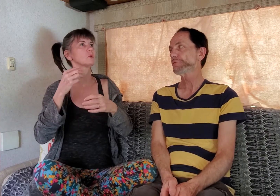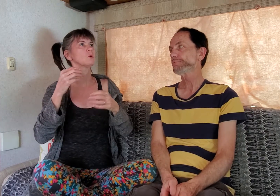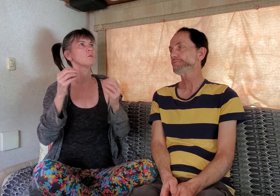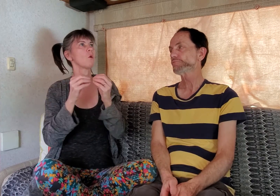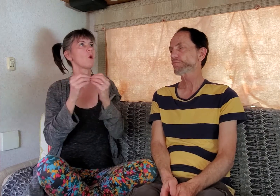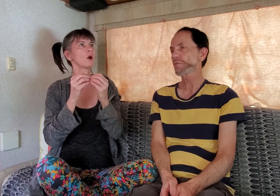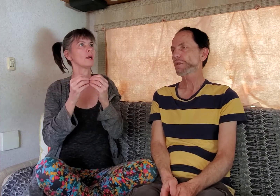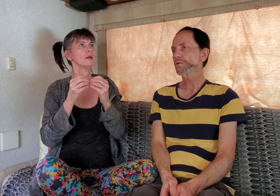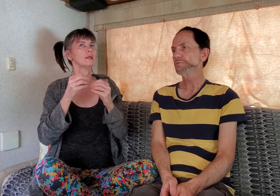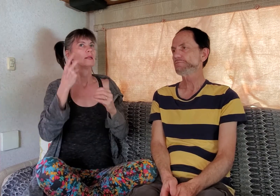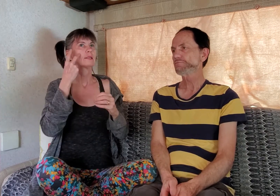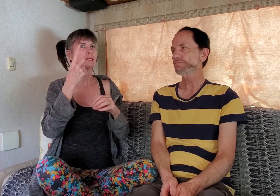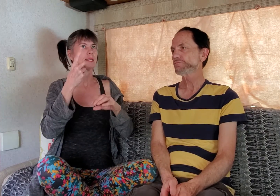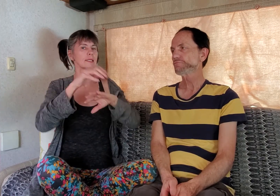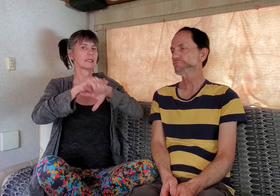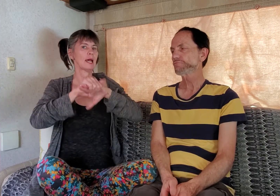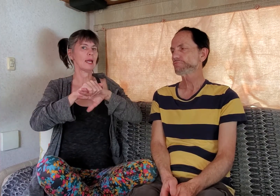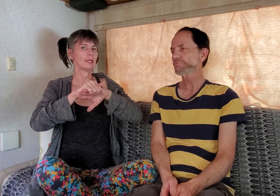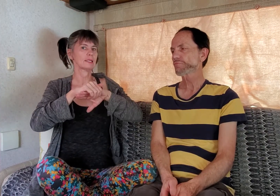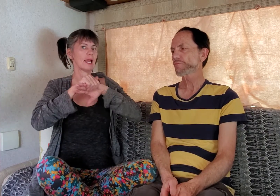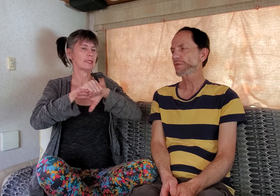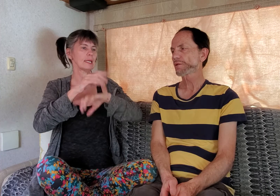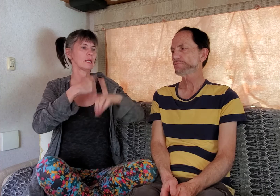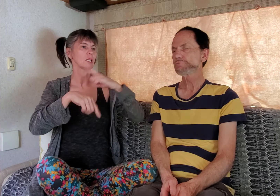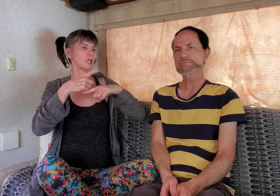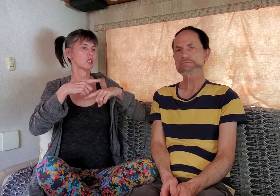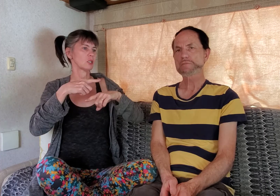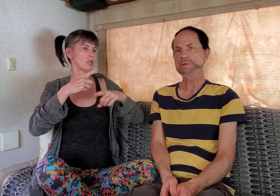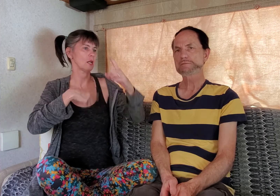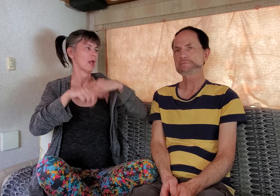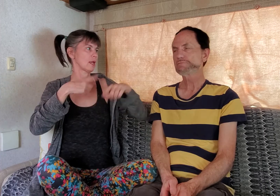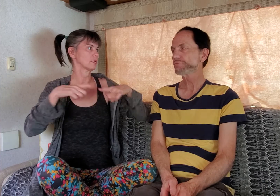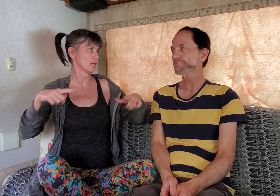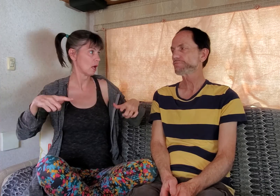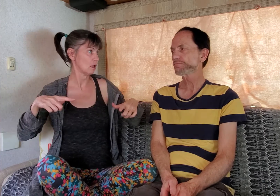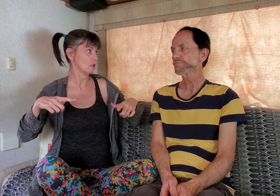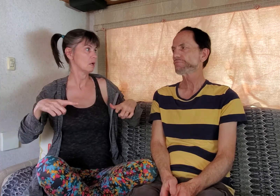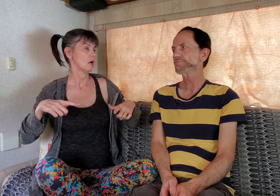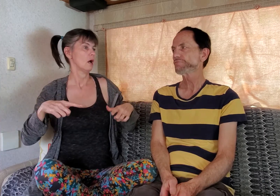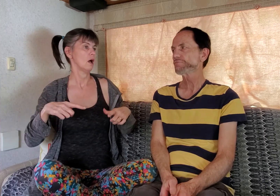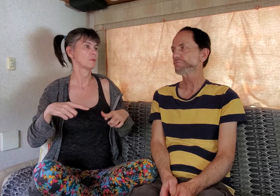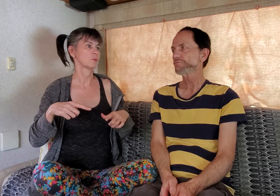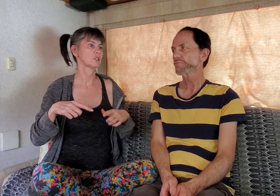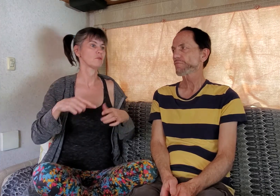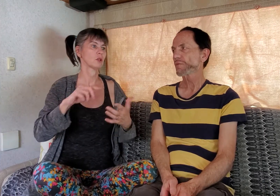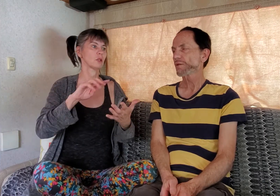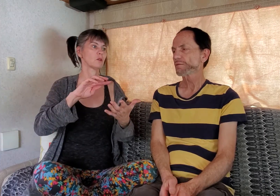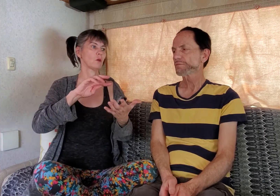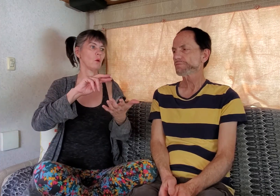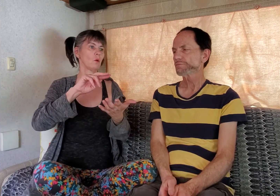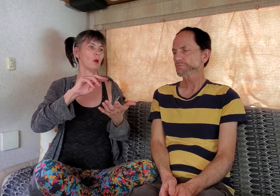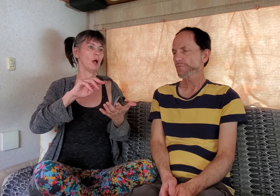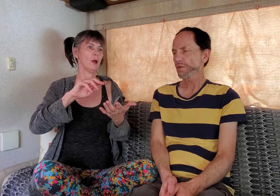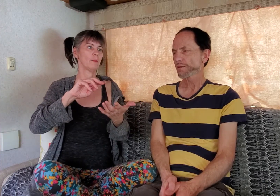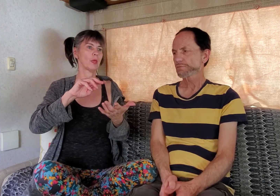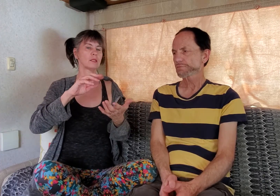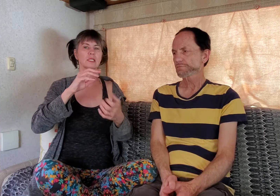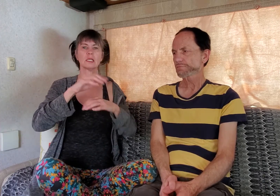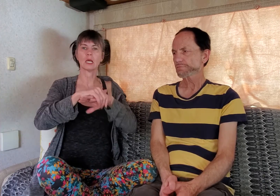do more signed English than ASL. specifically. So, and C